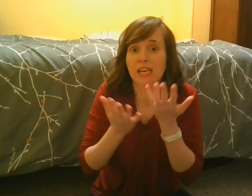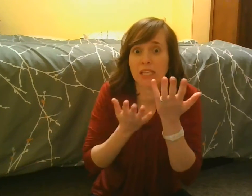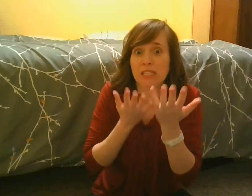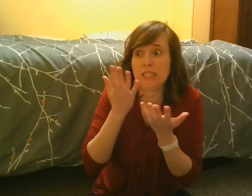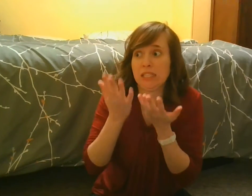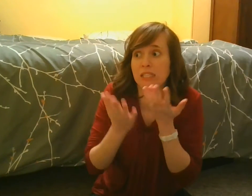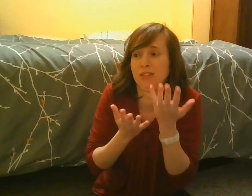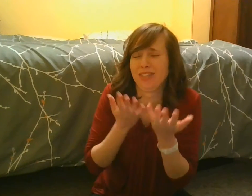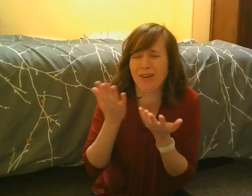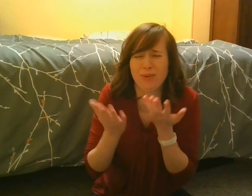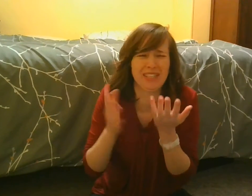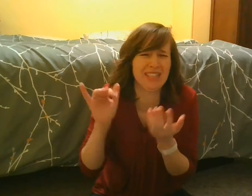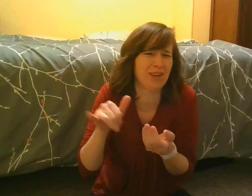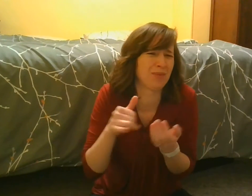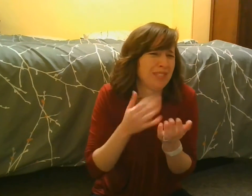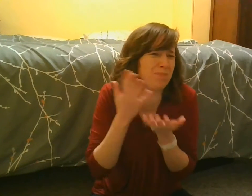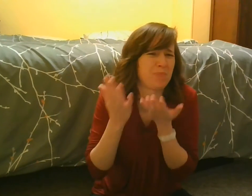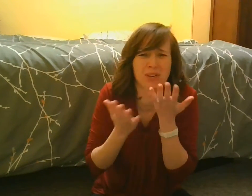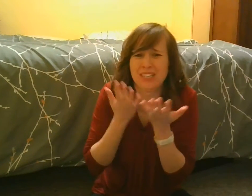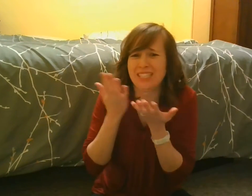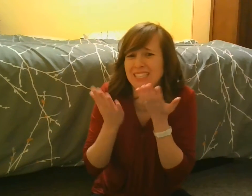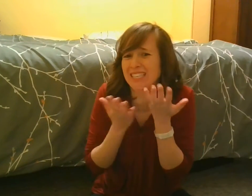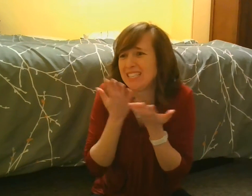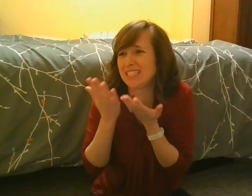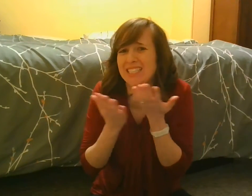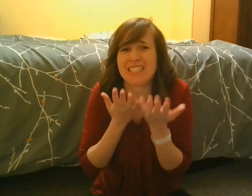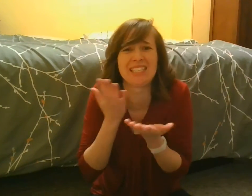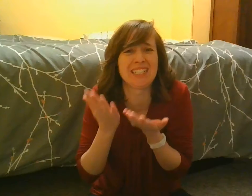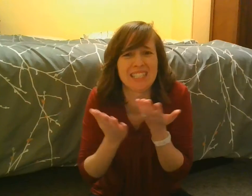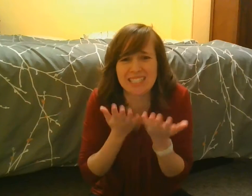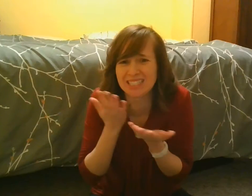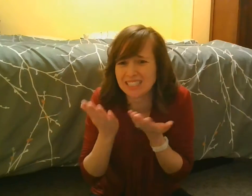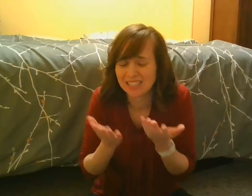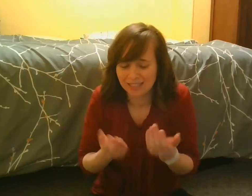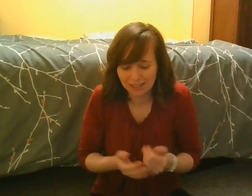and that was embarrassing. Oh,